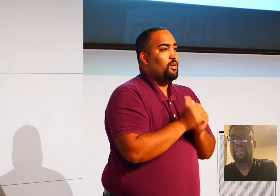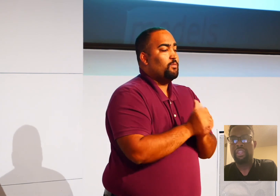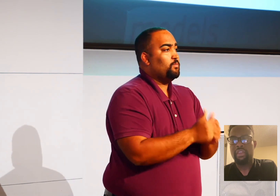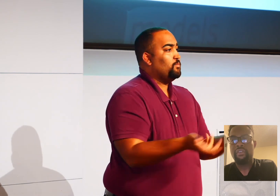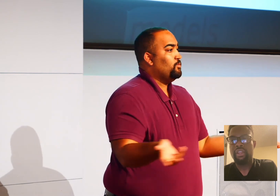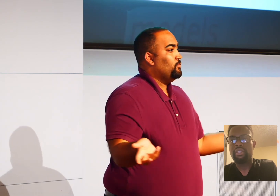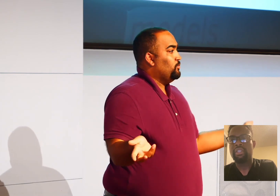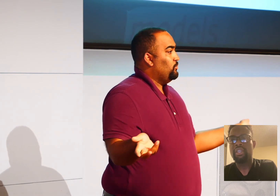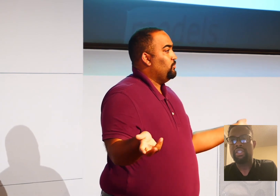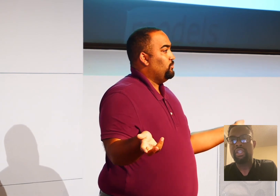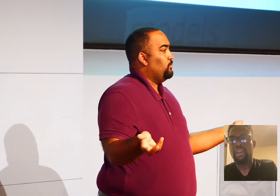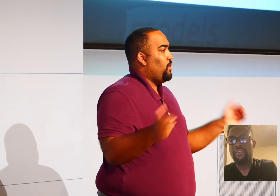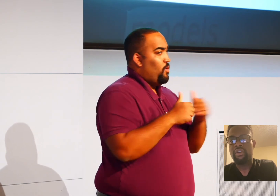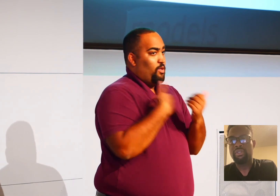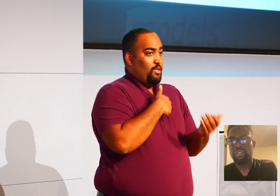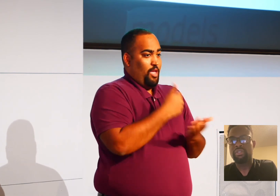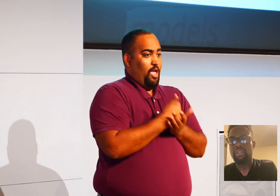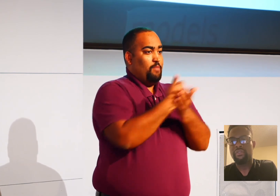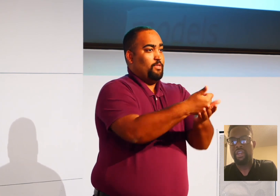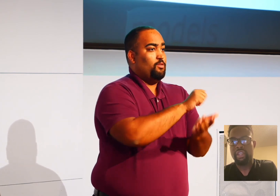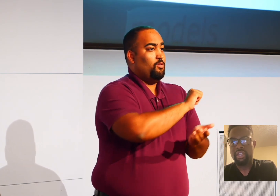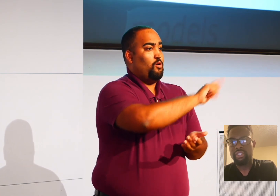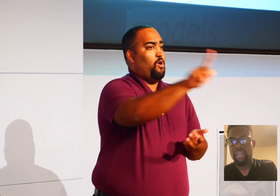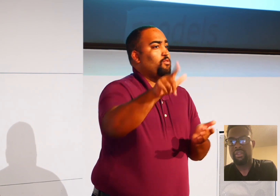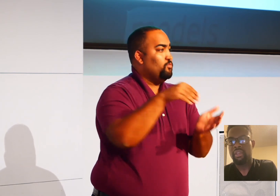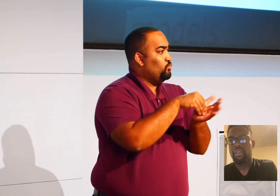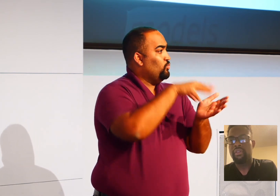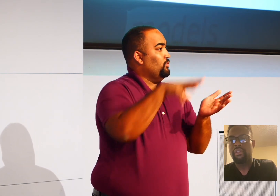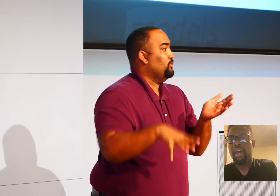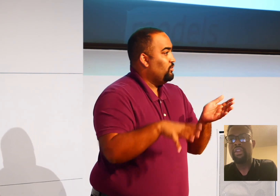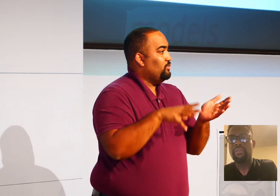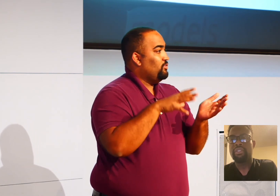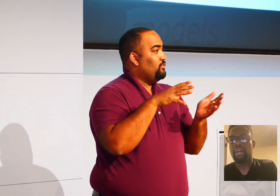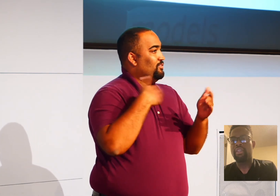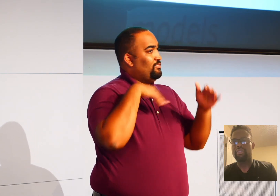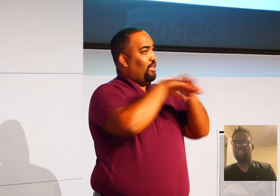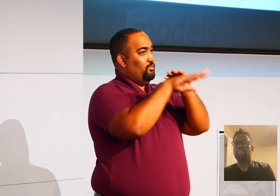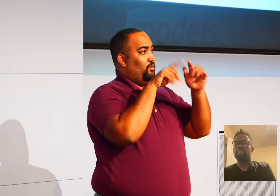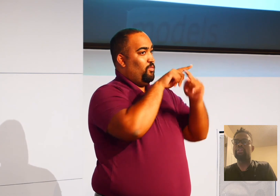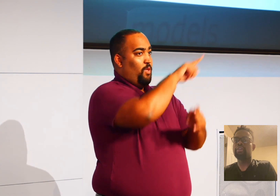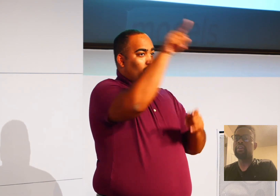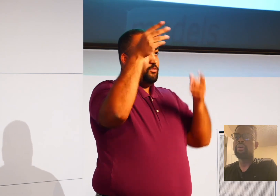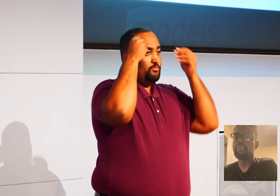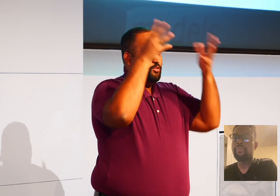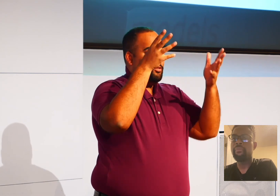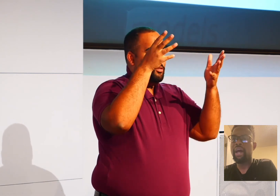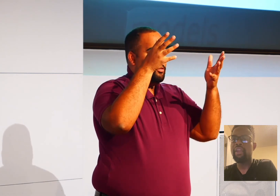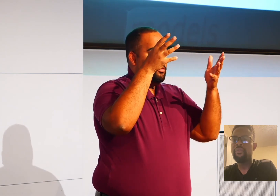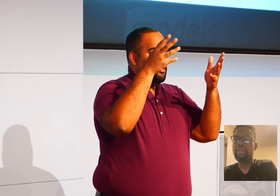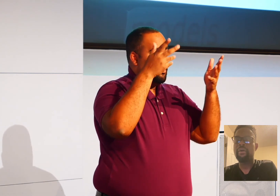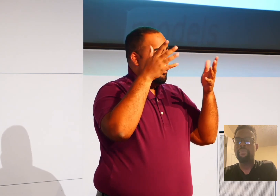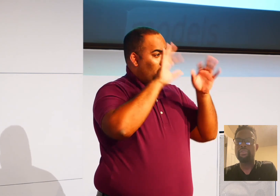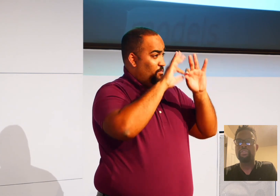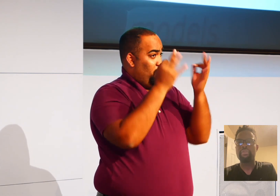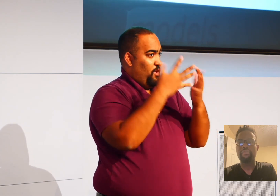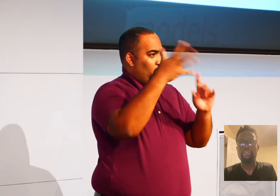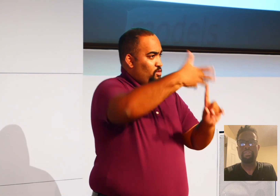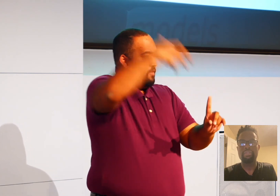give credit to each and every culture and recognize that. And I know it's not easy, but how do we become better support for those